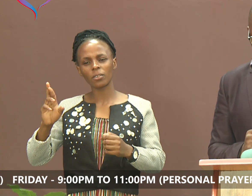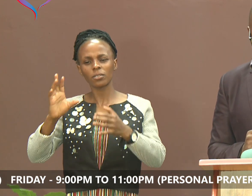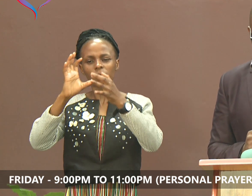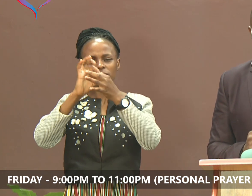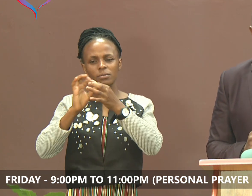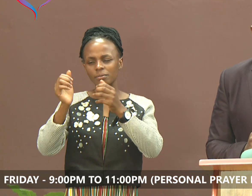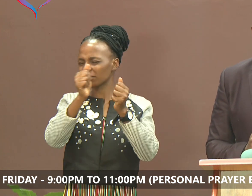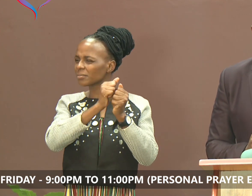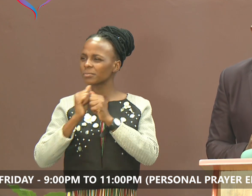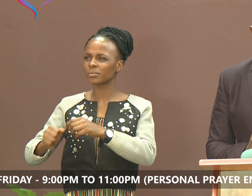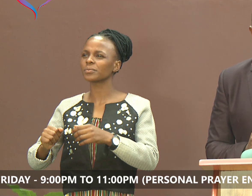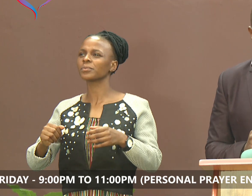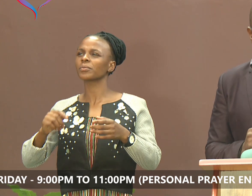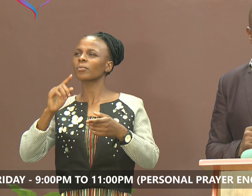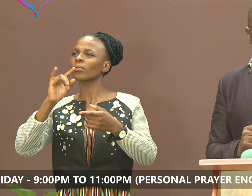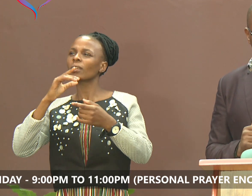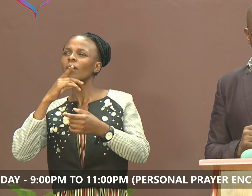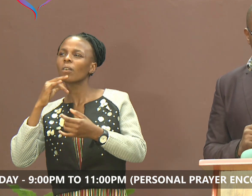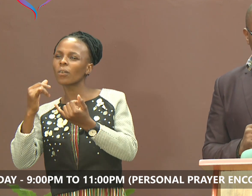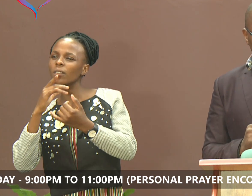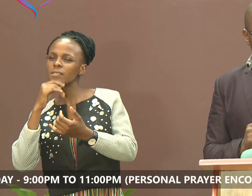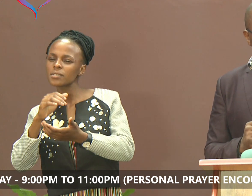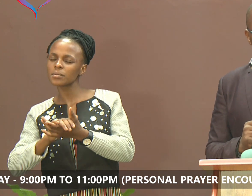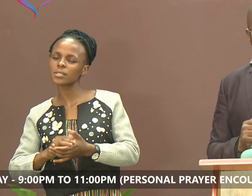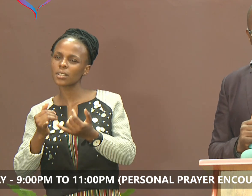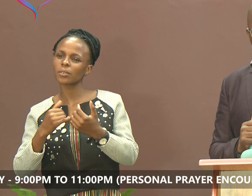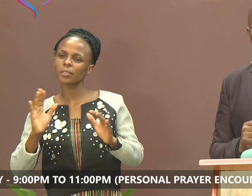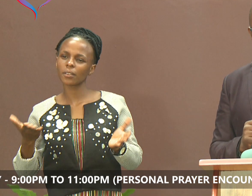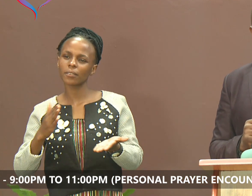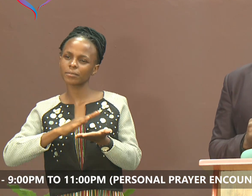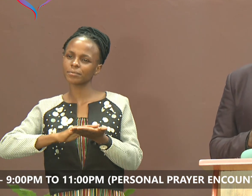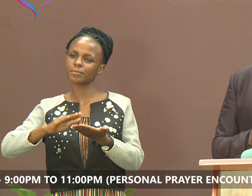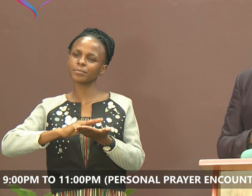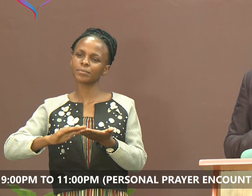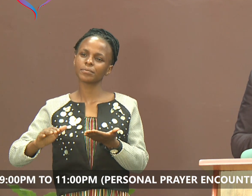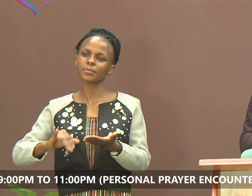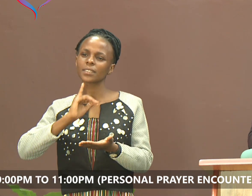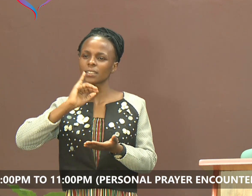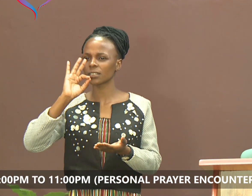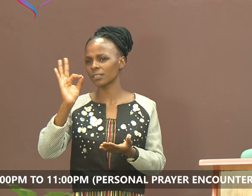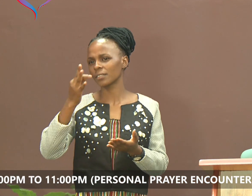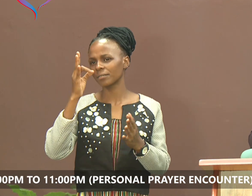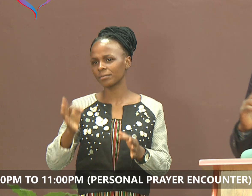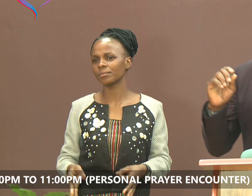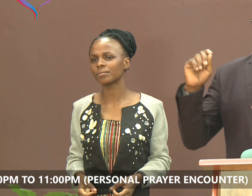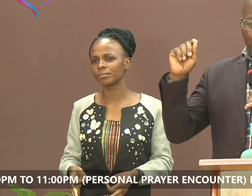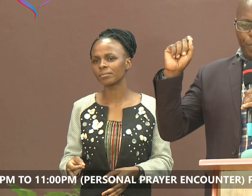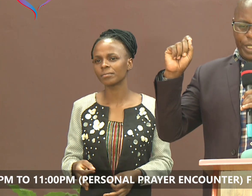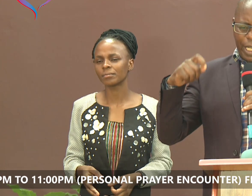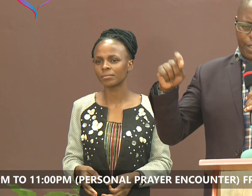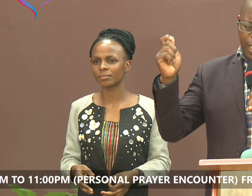ne Kristo, eri etya ne bakyala baabwe oba baami baabwe. Forgiveness. Okusonyiwa. Is the third one. Kyekyokusatu. I'm